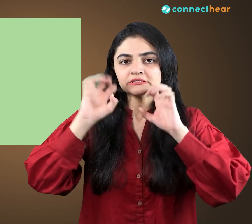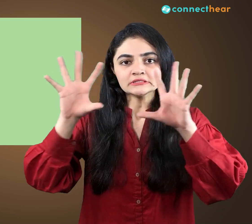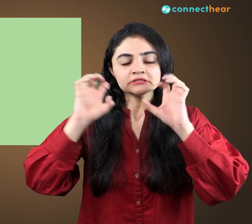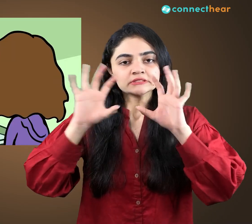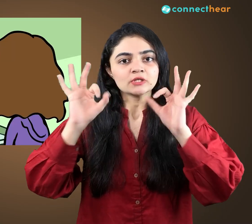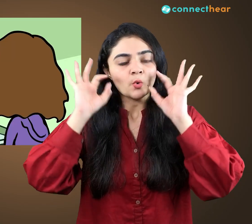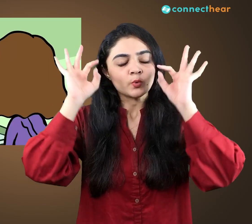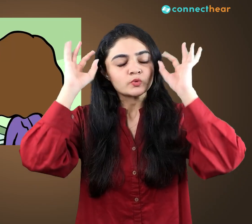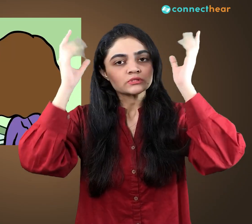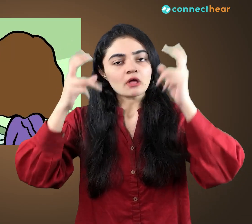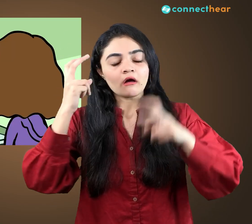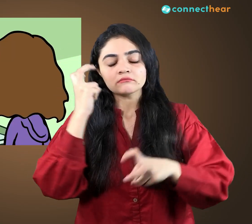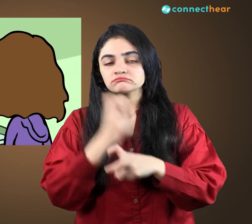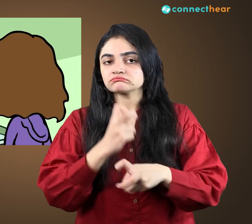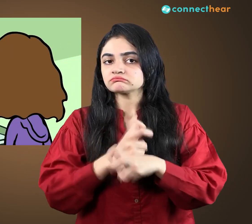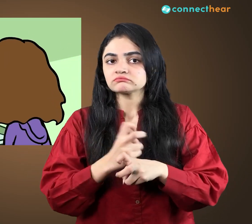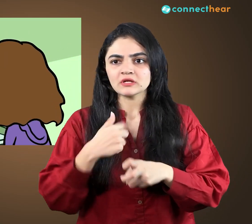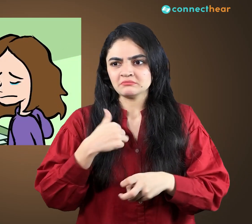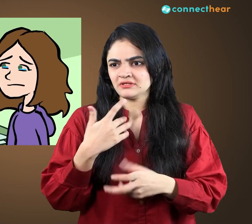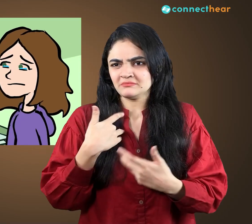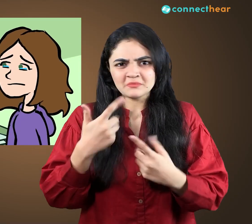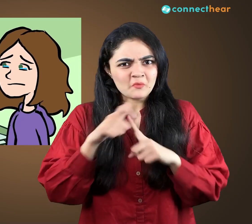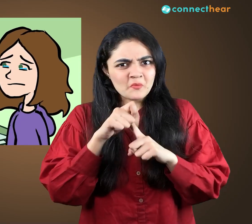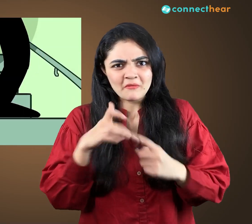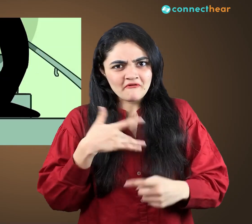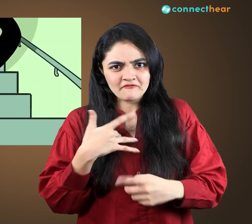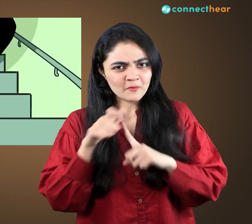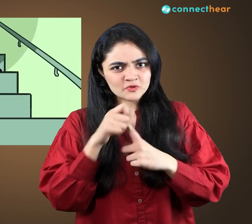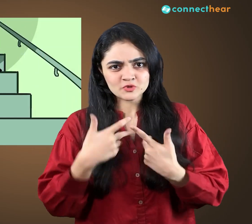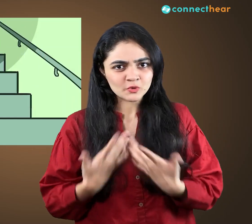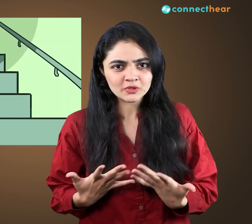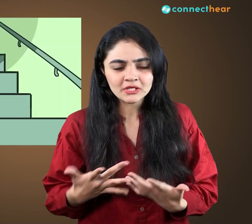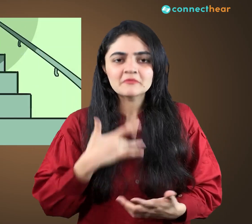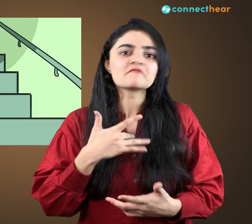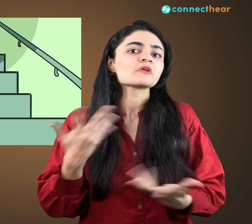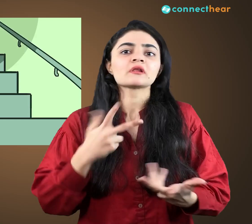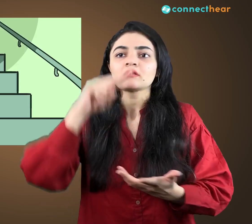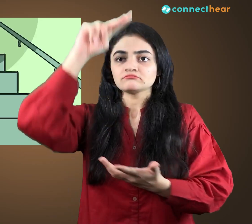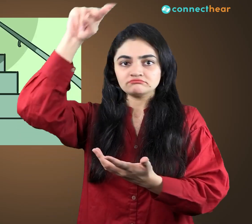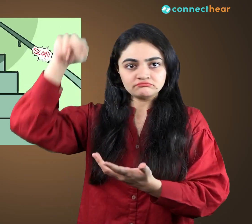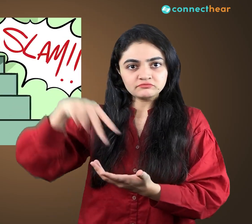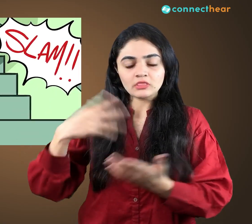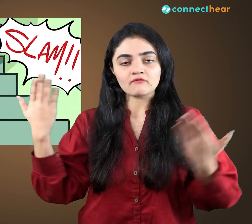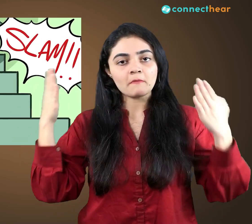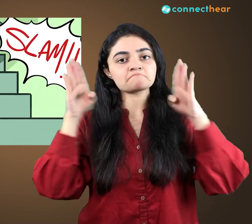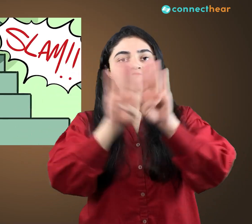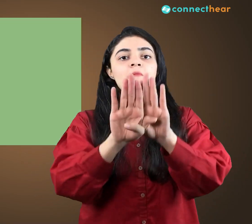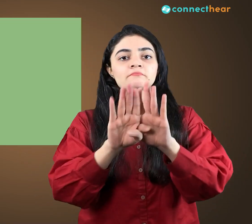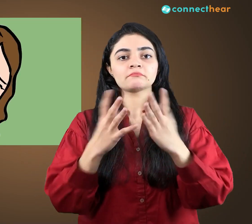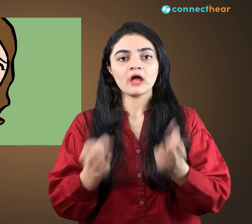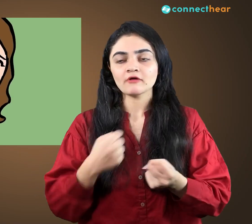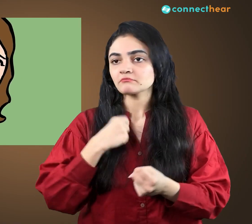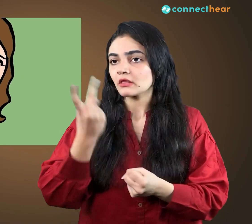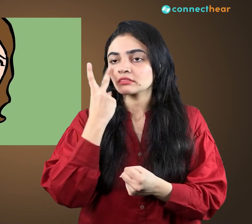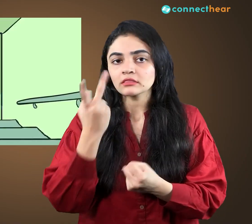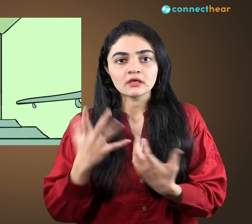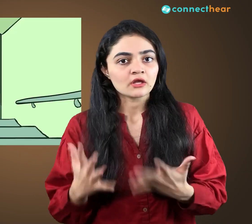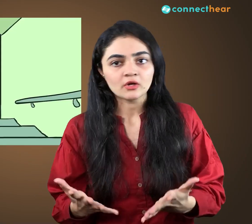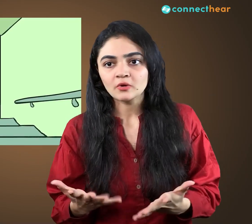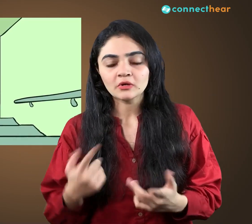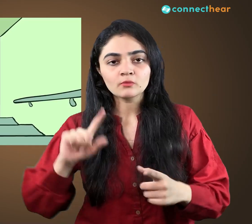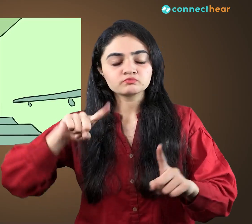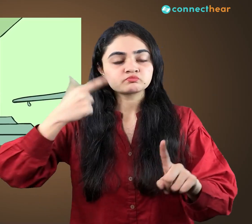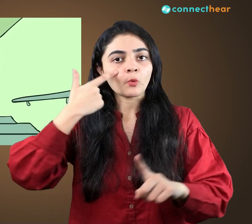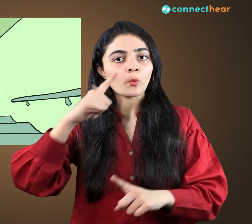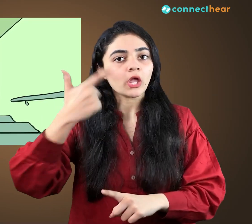at me, as if I didn't matter. He stomped back up the stairs and slammed the door. I didn't see him for what felt